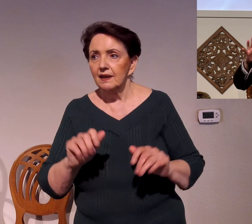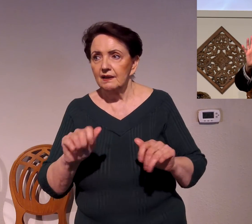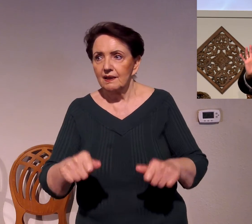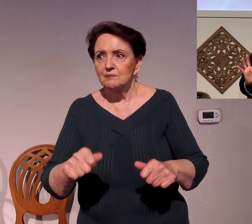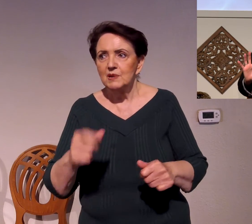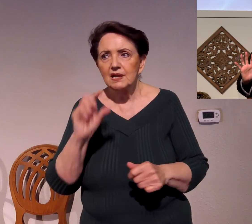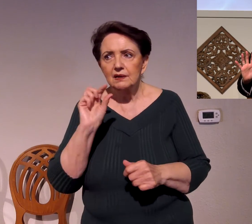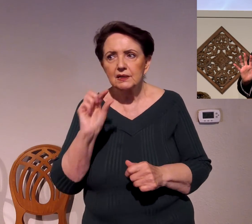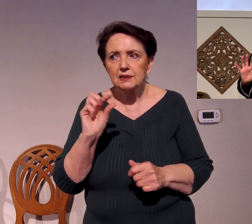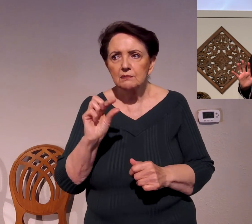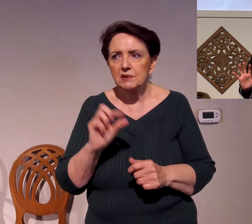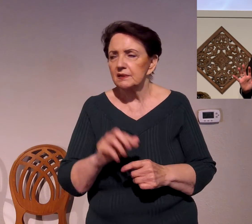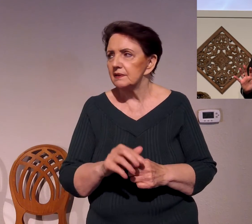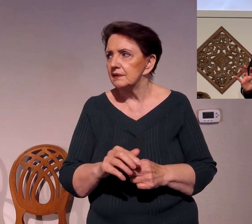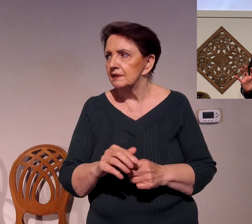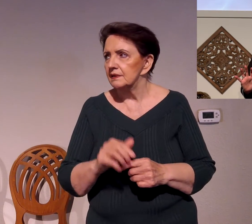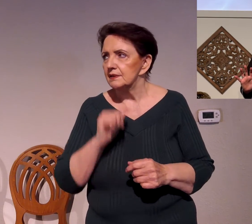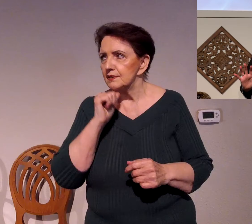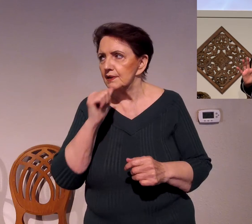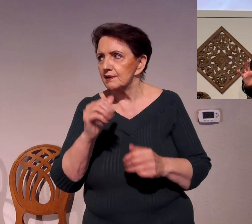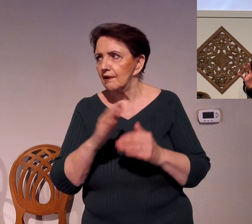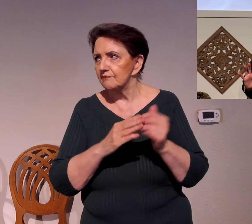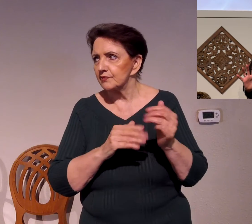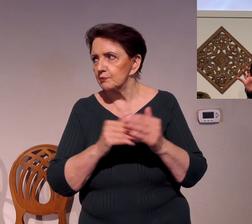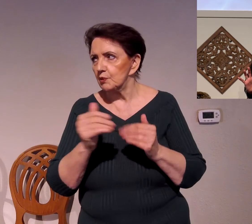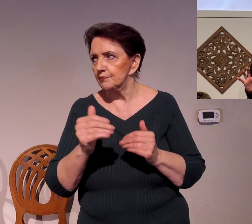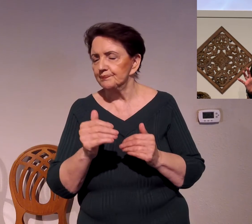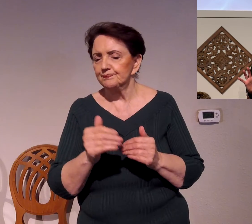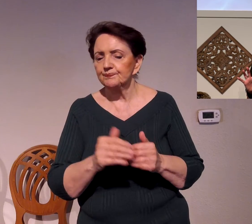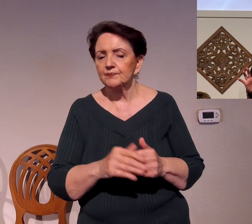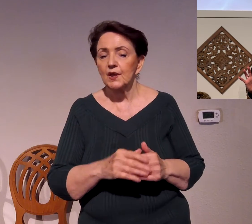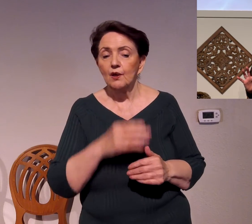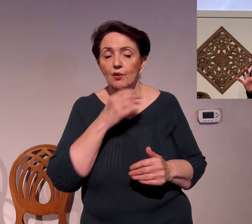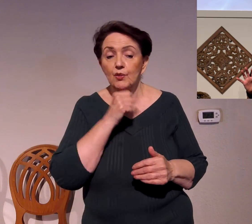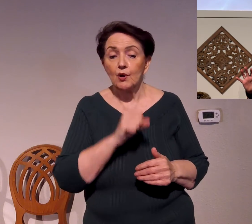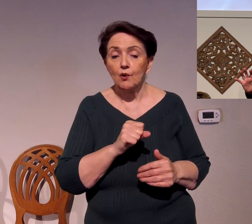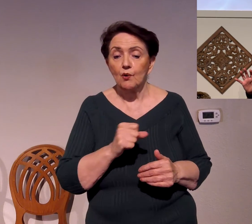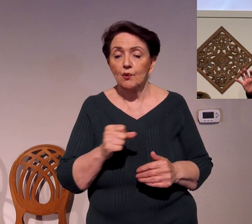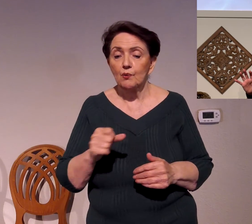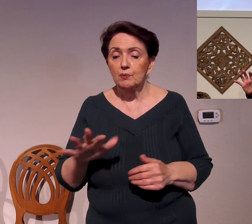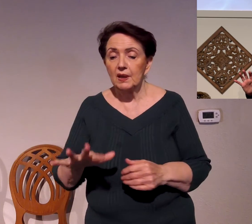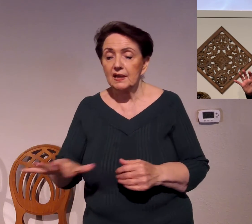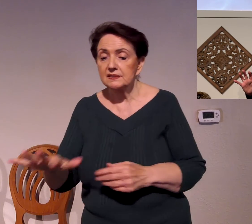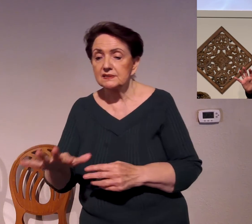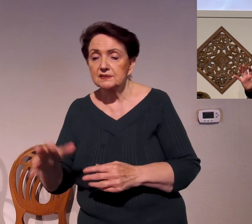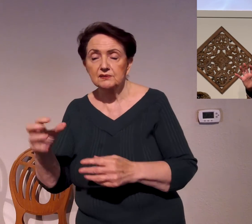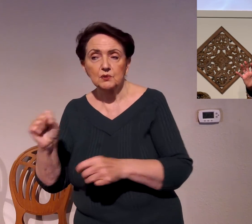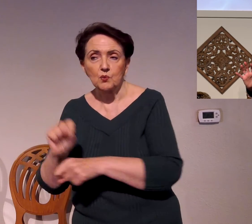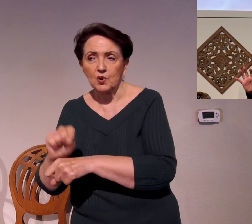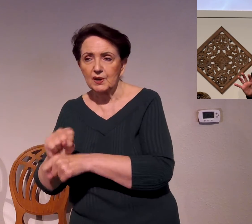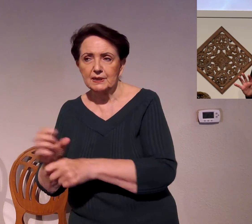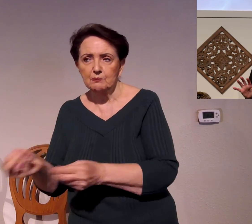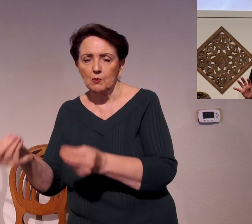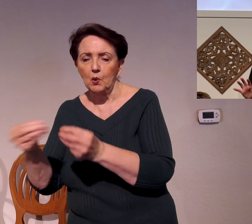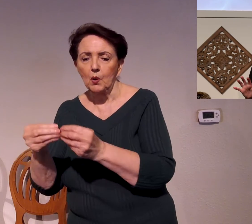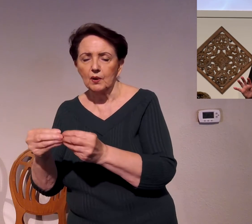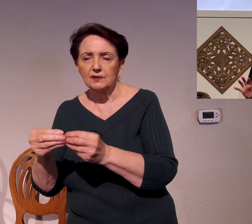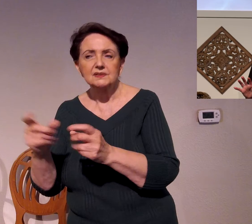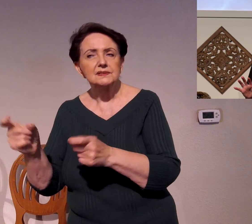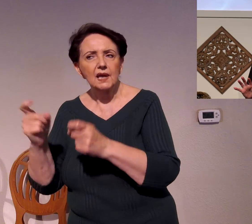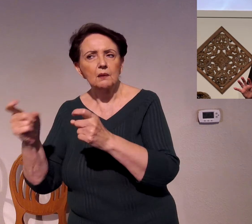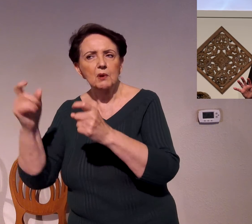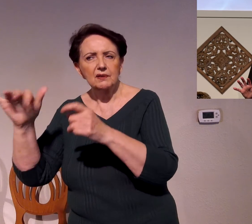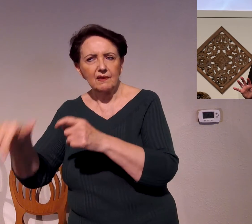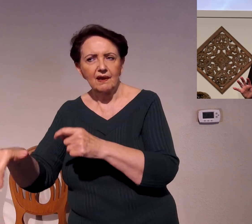little uncomfortable because the old stuff doesn't work anymore. Celebrate that.